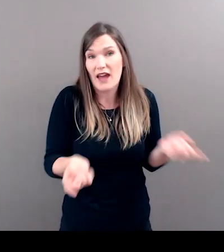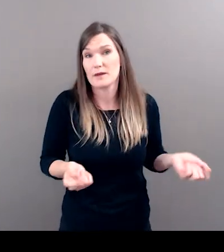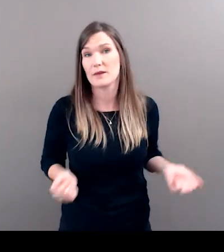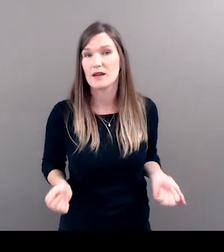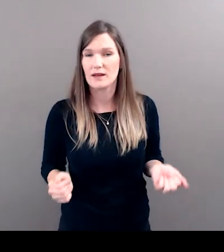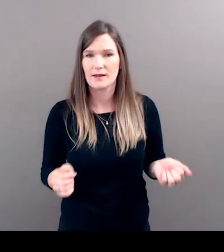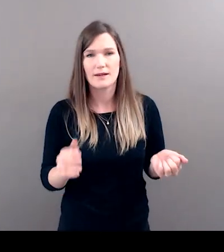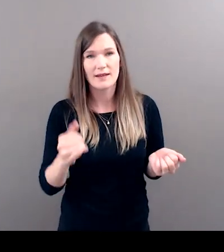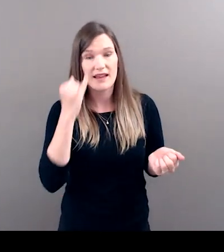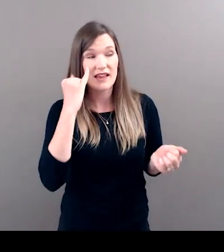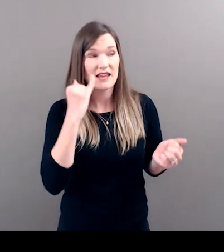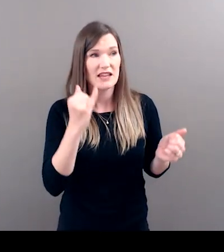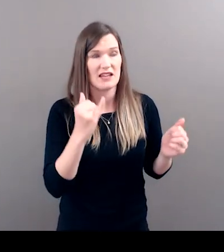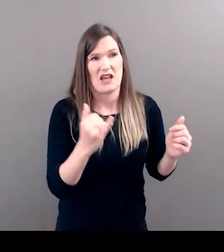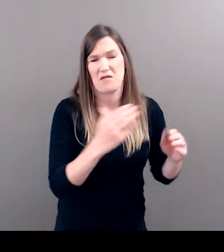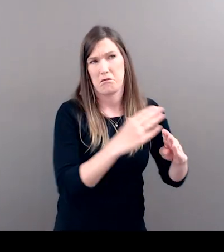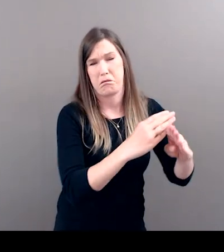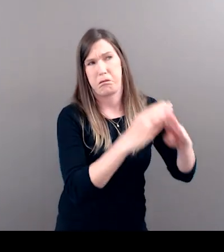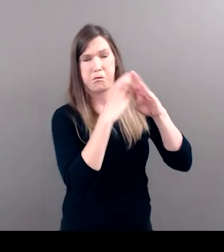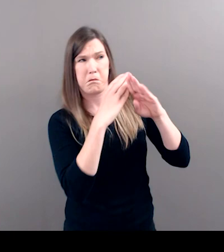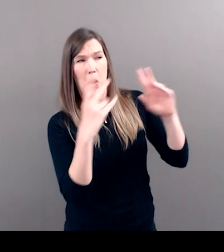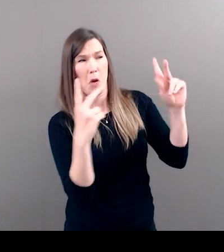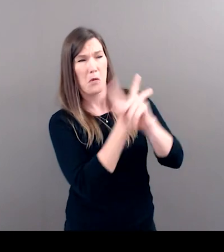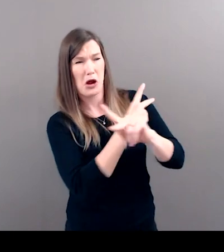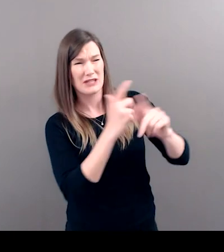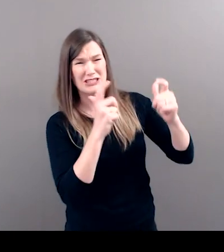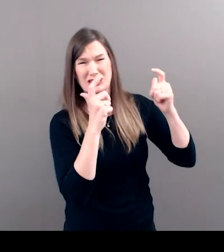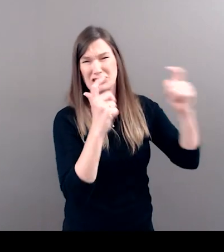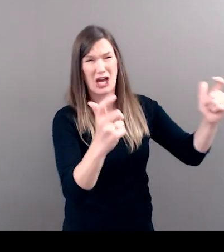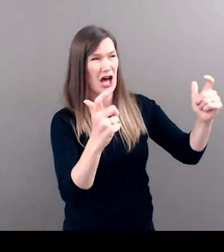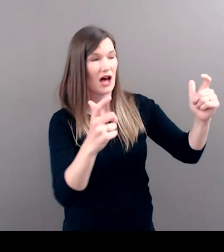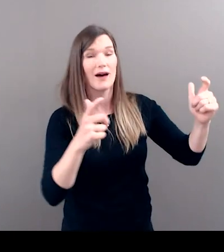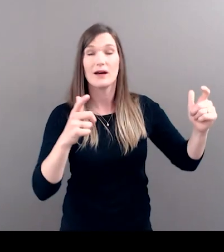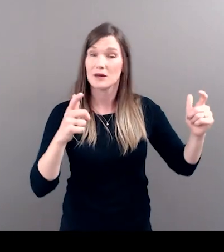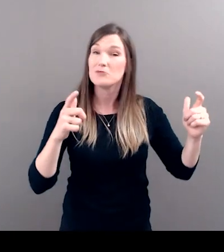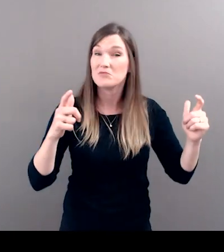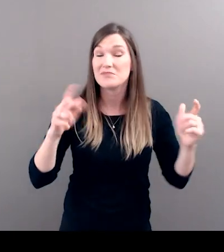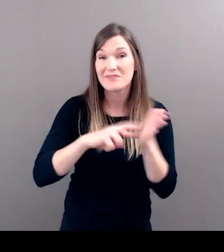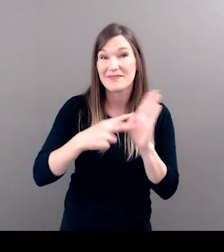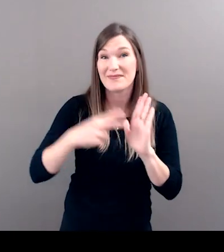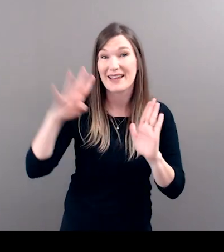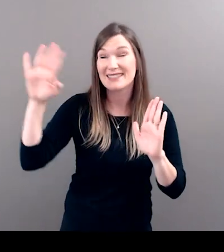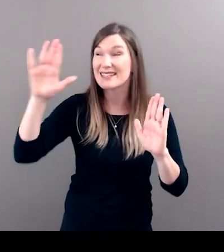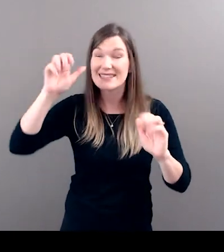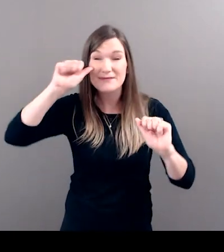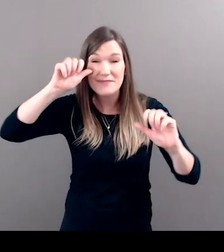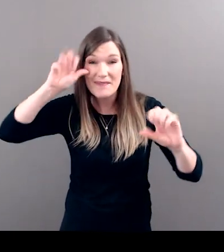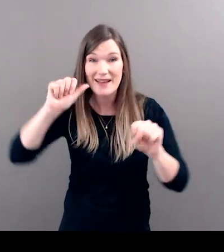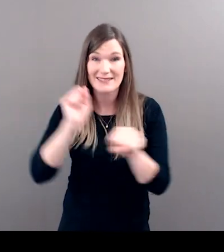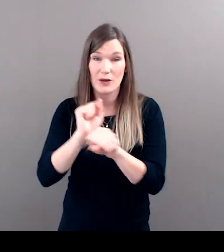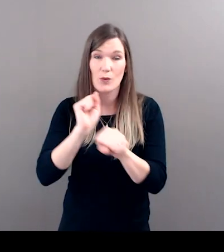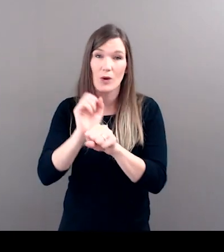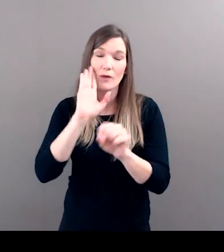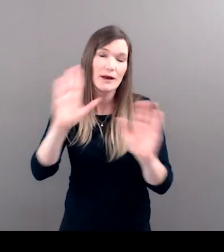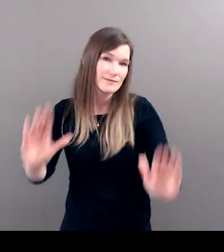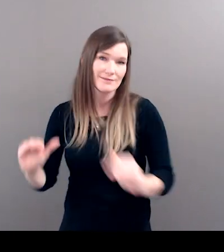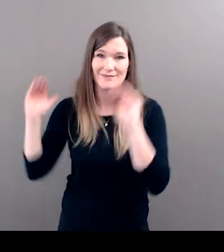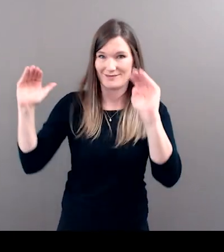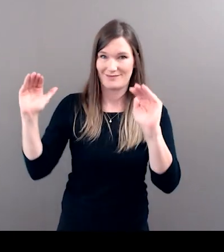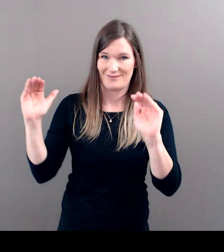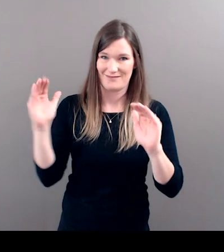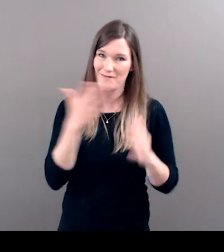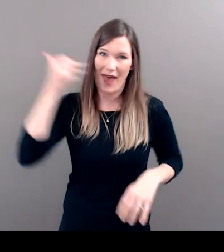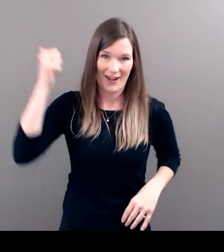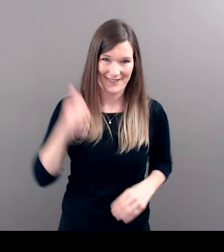they are, the bigger the miracle. Because nothing's too big for God. So you're God's friend. And if you're going to be God's friend, you have to promote